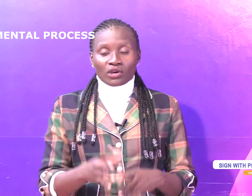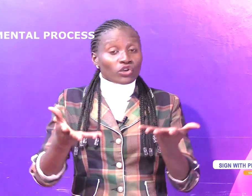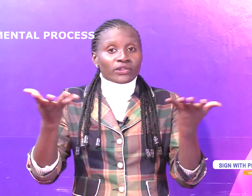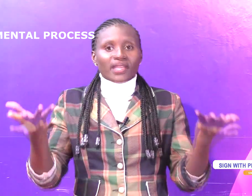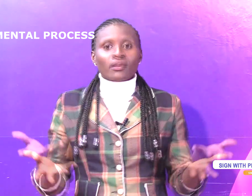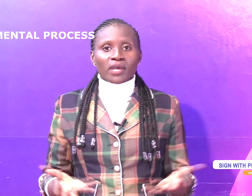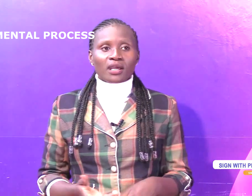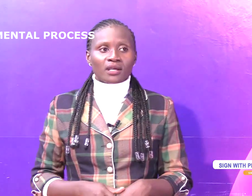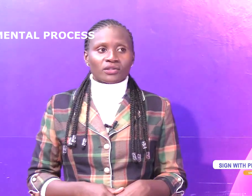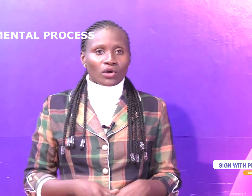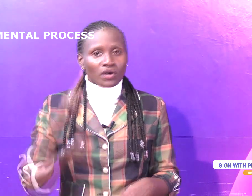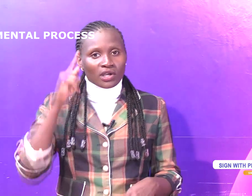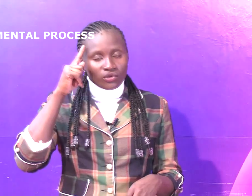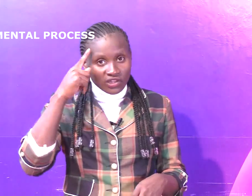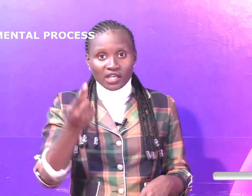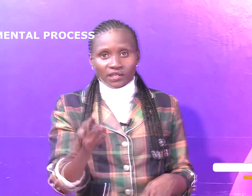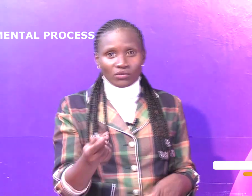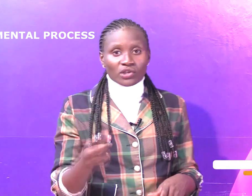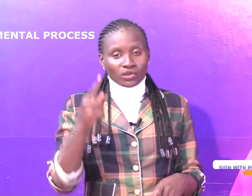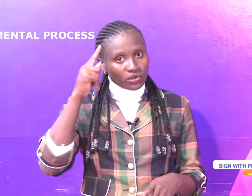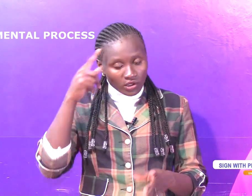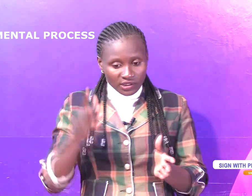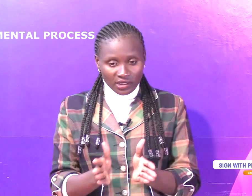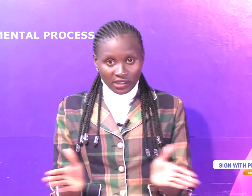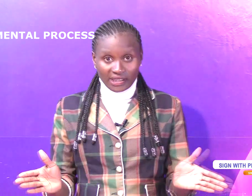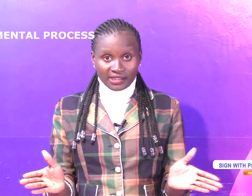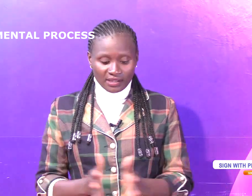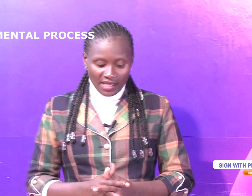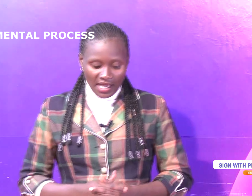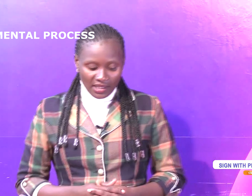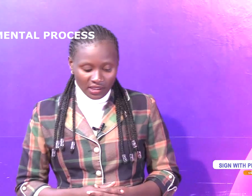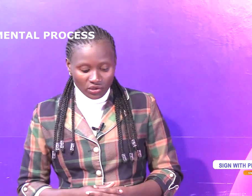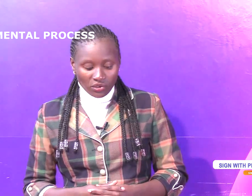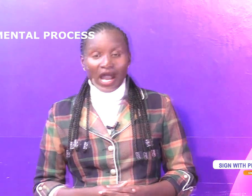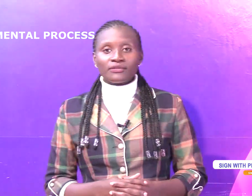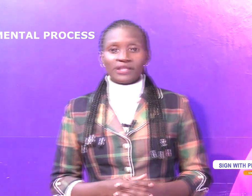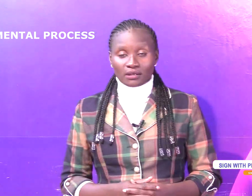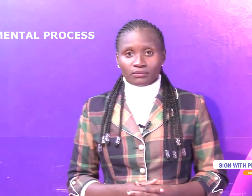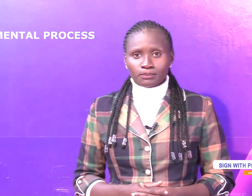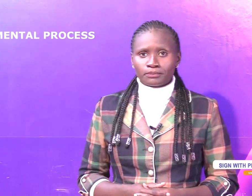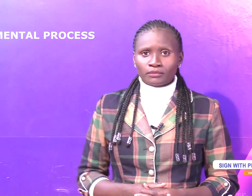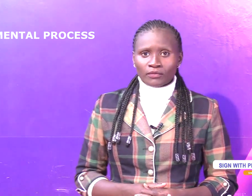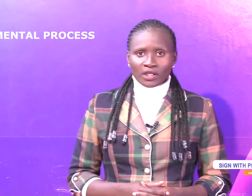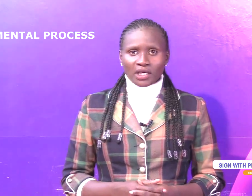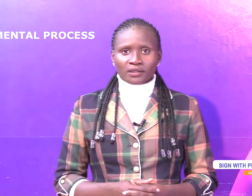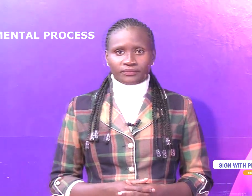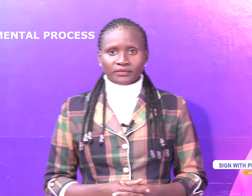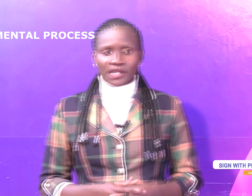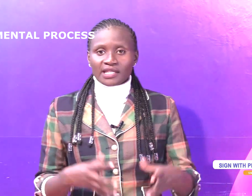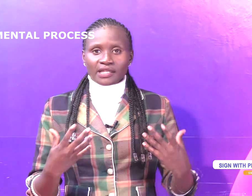think big, so you think small. So thoughtless. And then also have seem. It seems you're